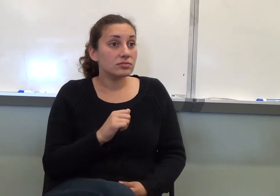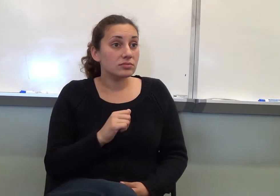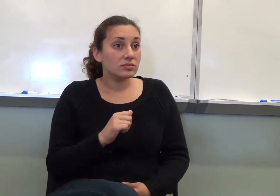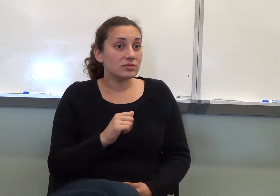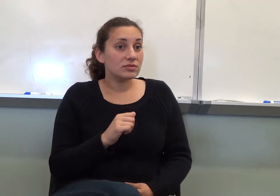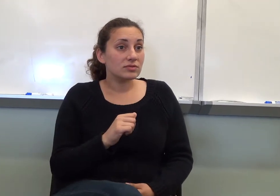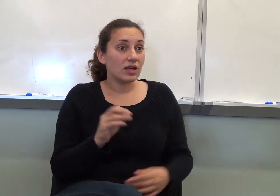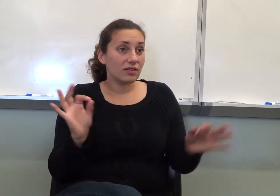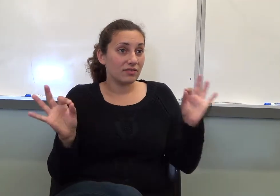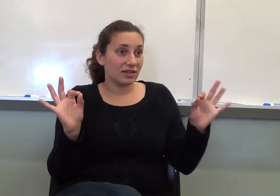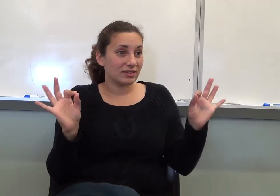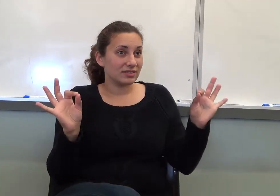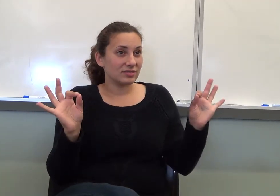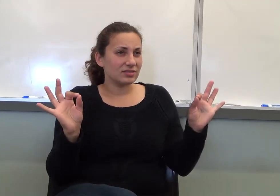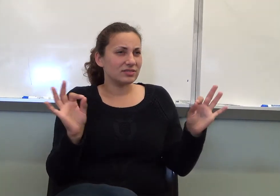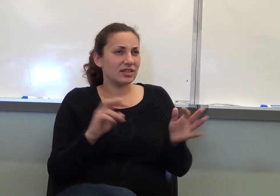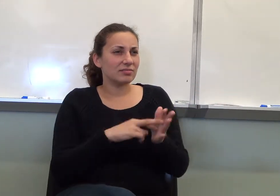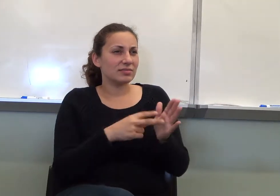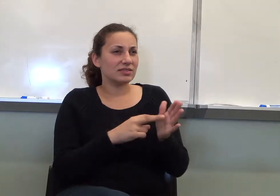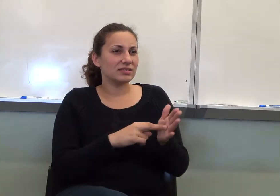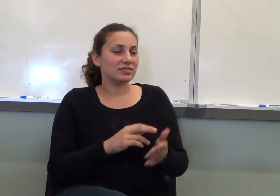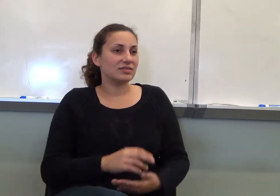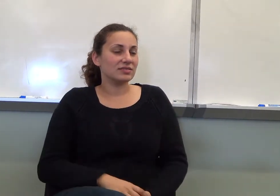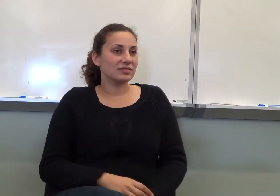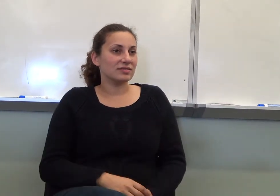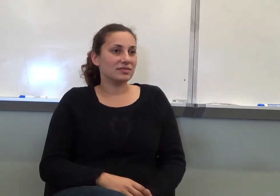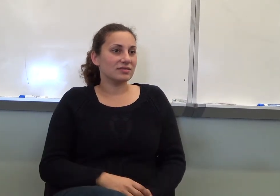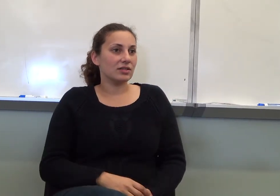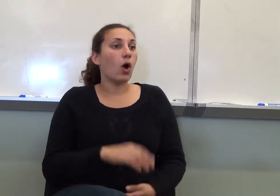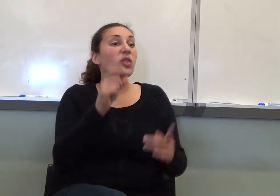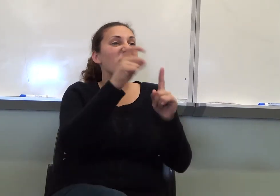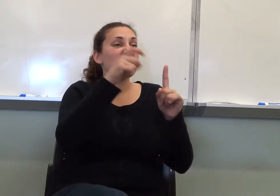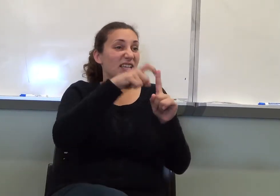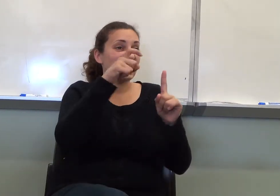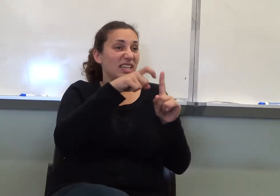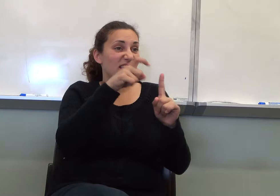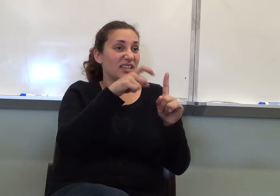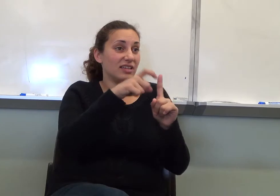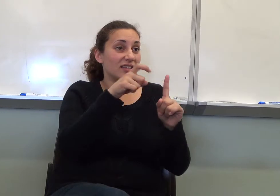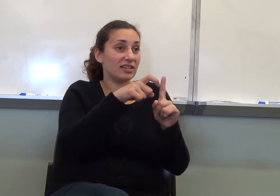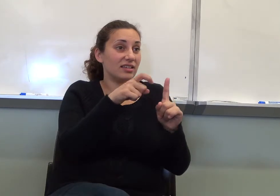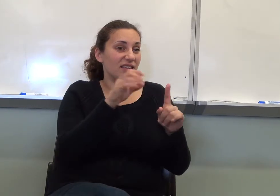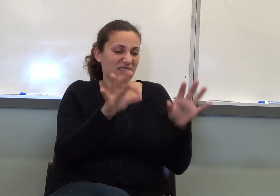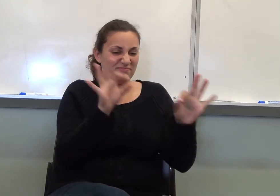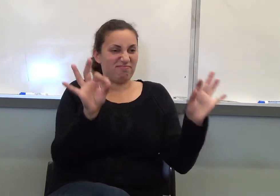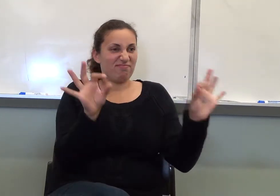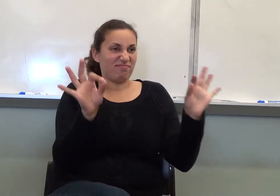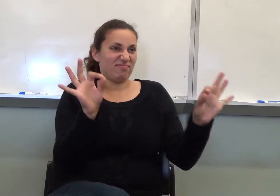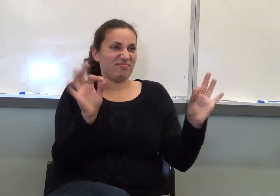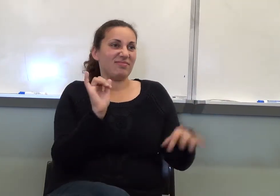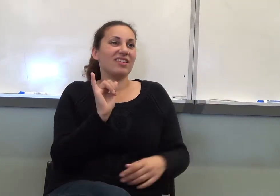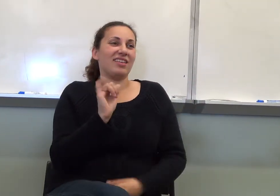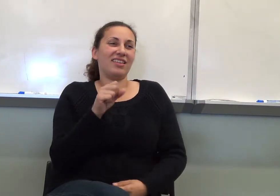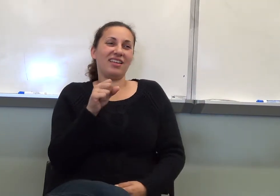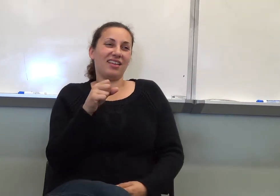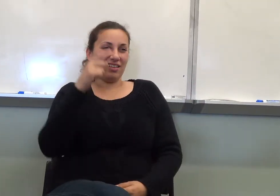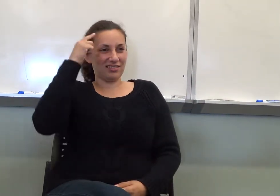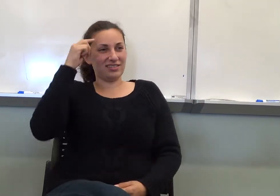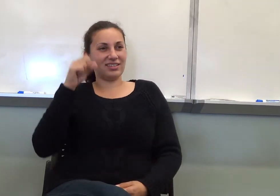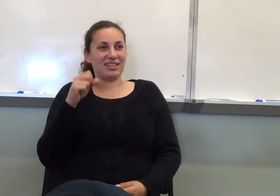about algebra expressions, we took all letters and numbers. it's much more likely that the numbers are gonna be decimal